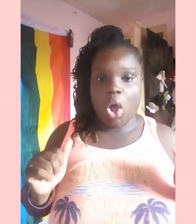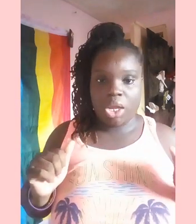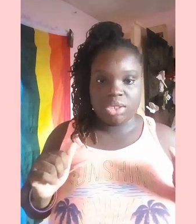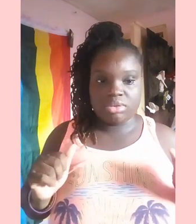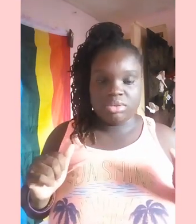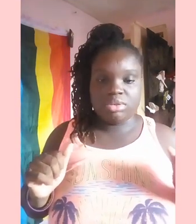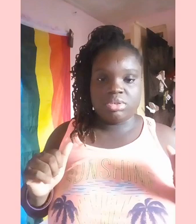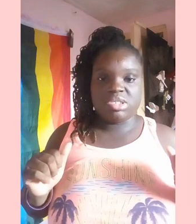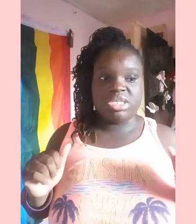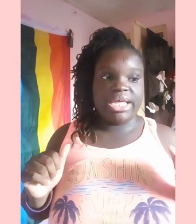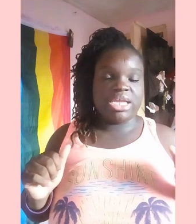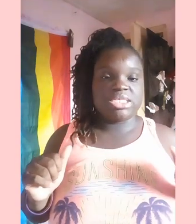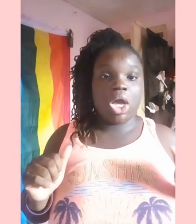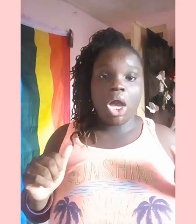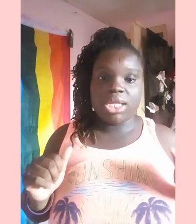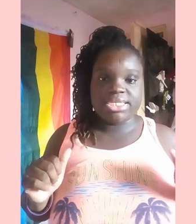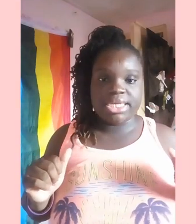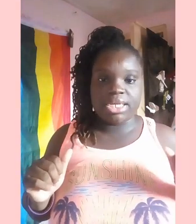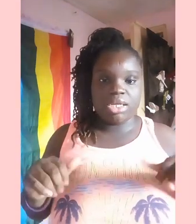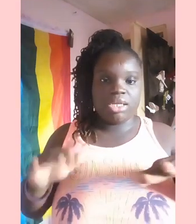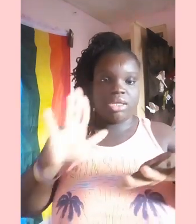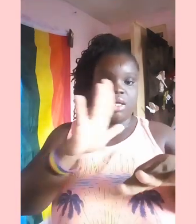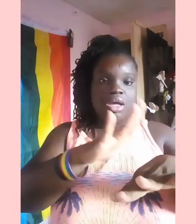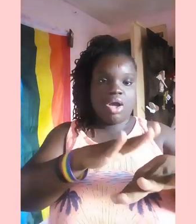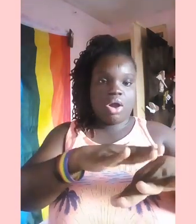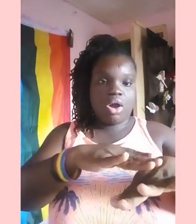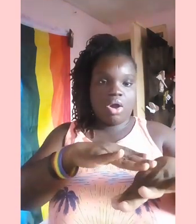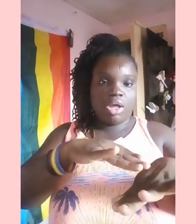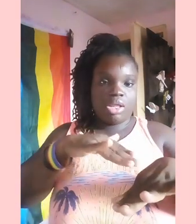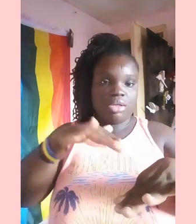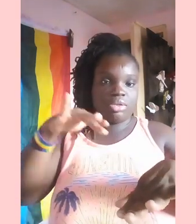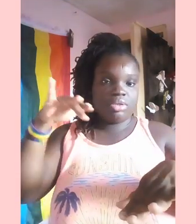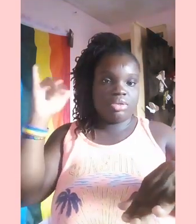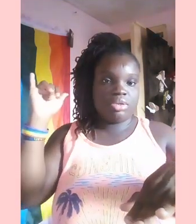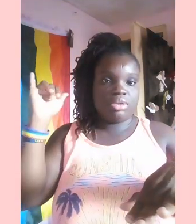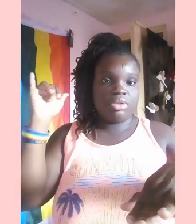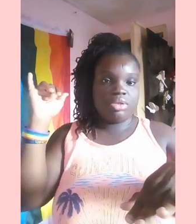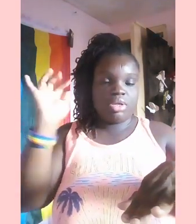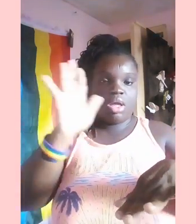Call. So like it, I say call, Tiana. Call.